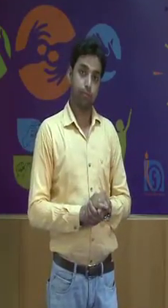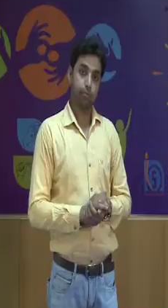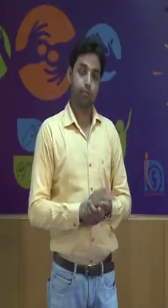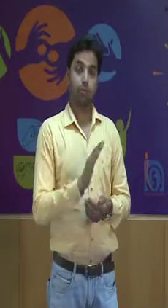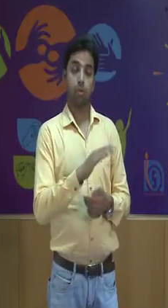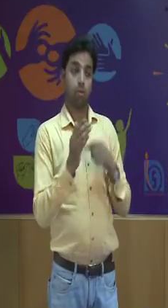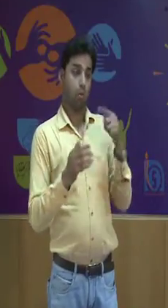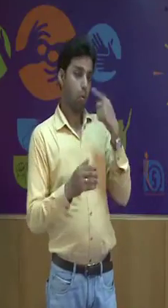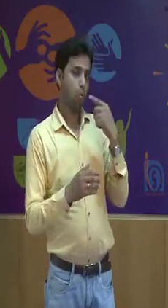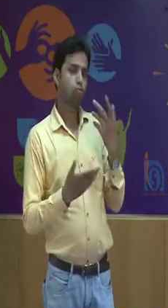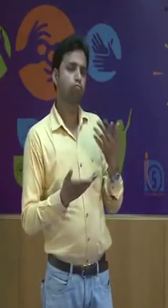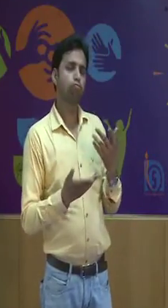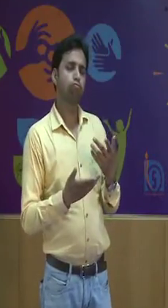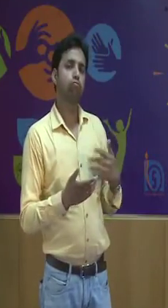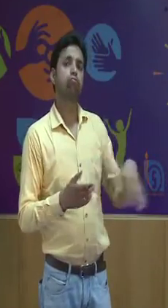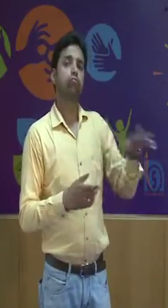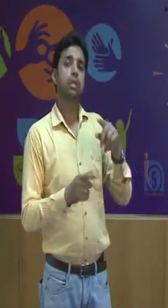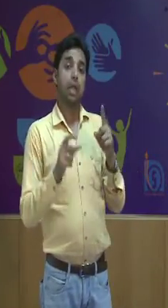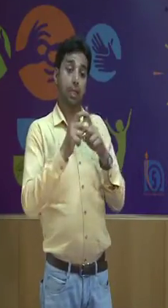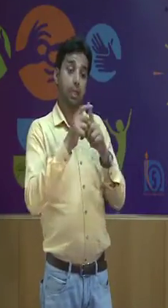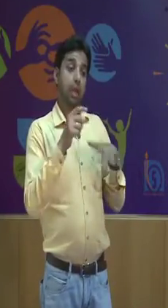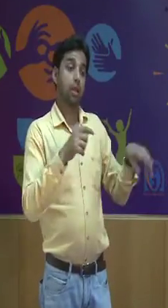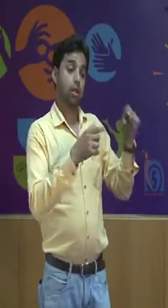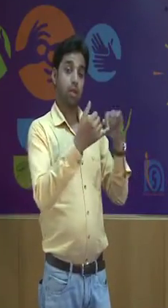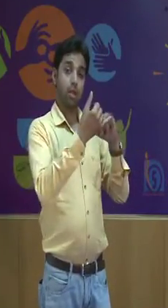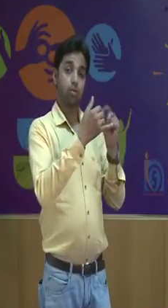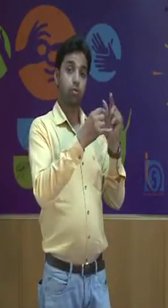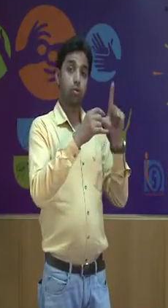who was the slave of Delhi Sultan